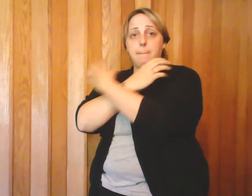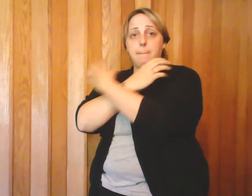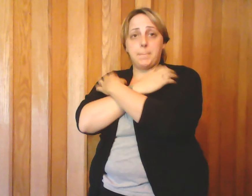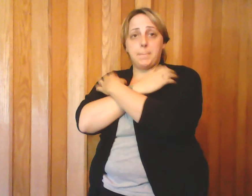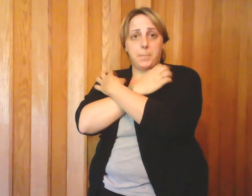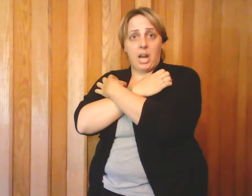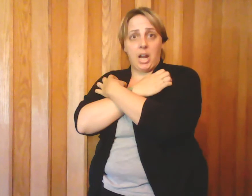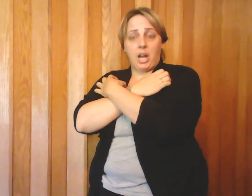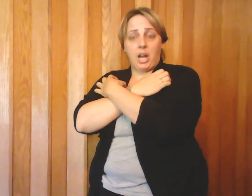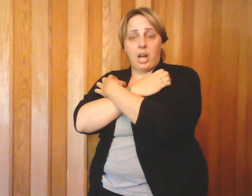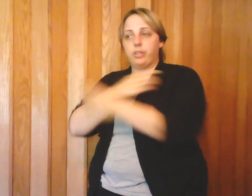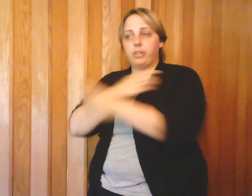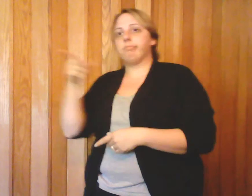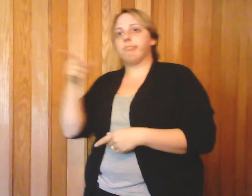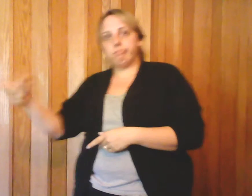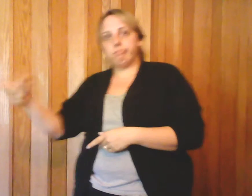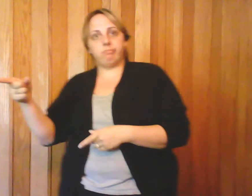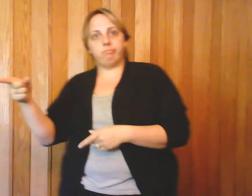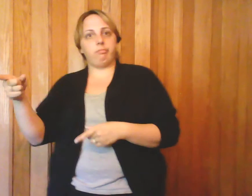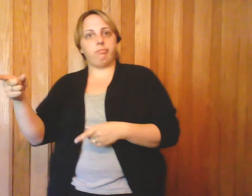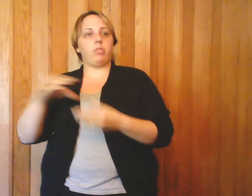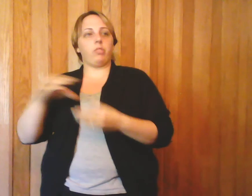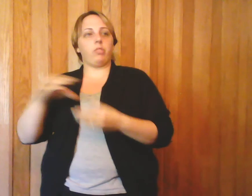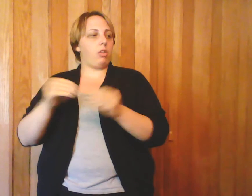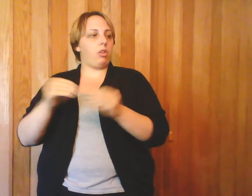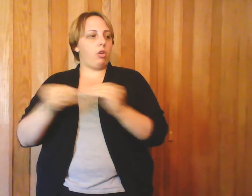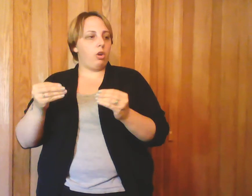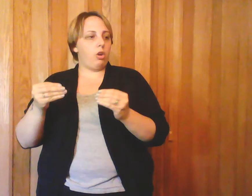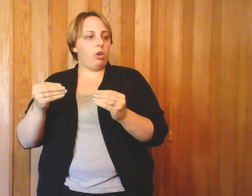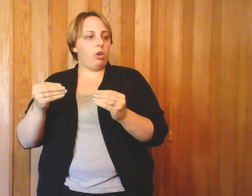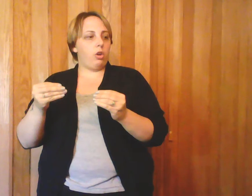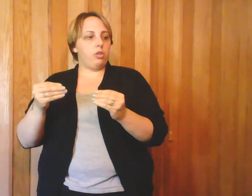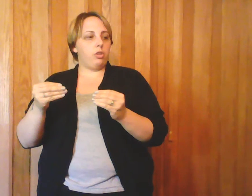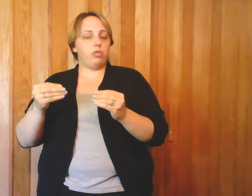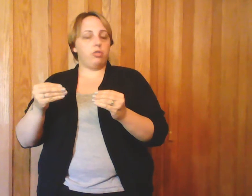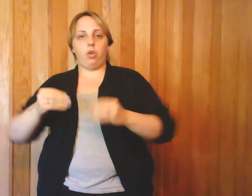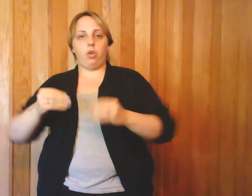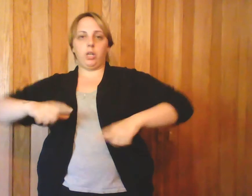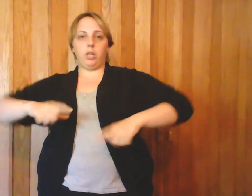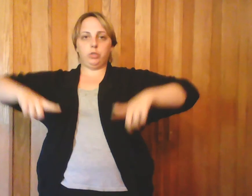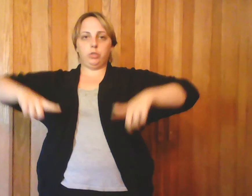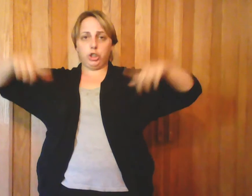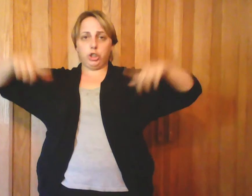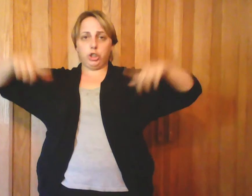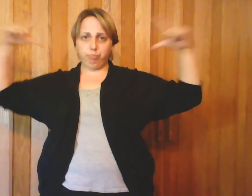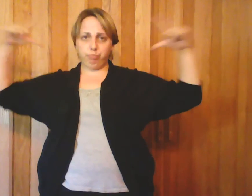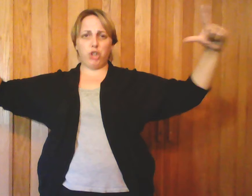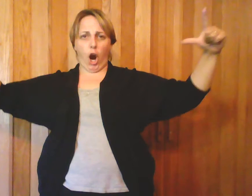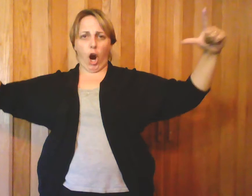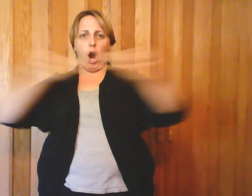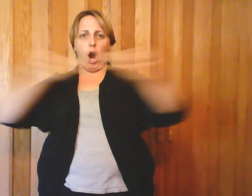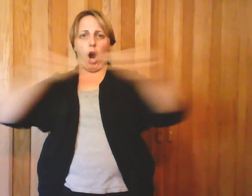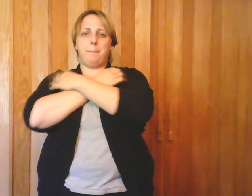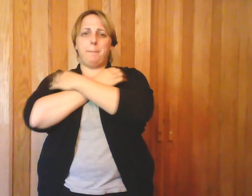They would have a big party, and they would have a beauty contest. And I wrote some notes on the back. This happened in the